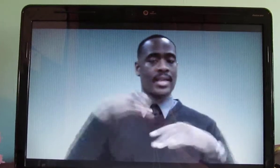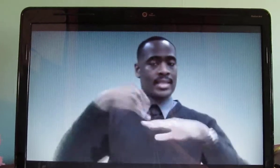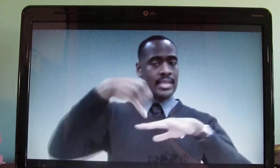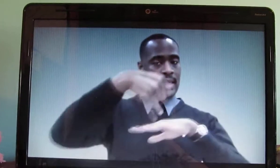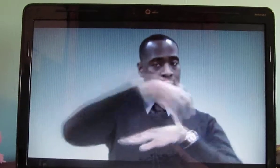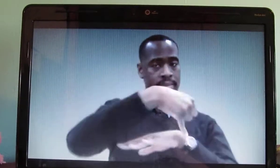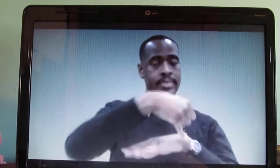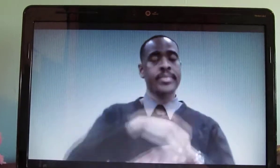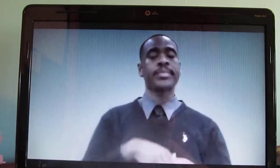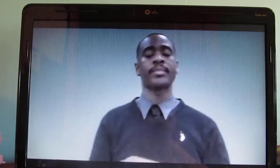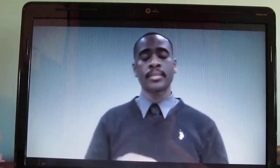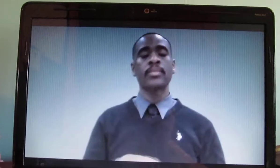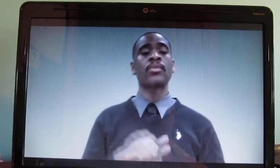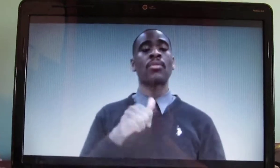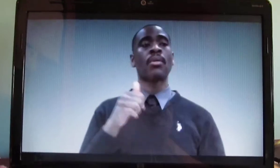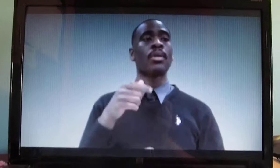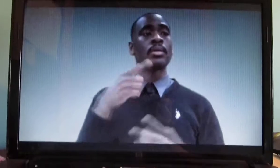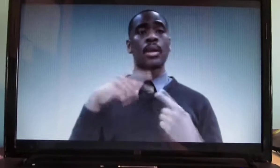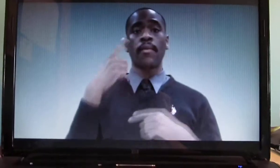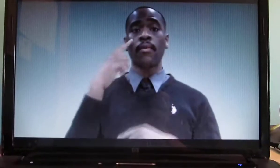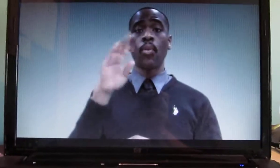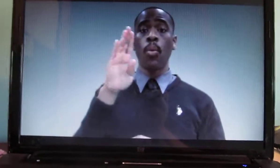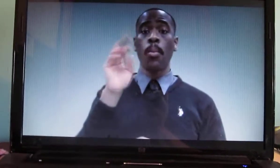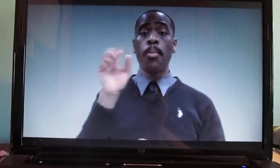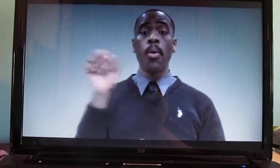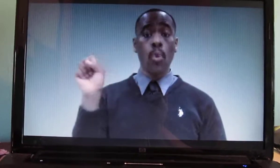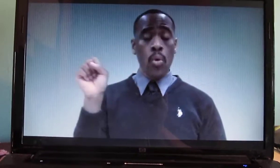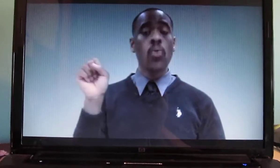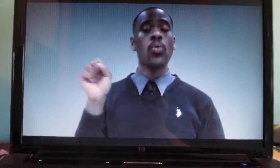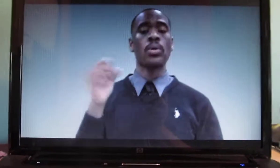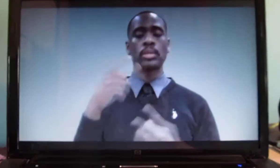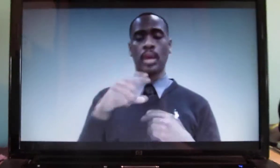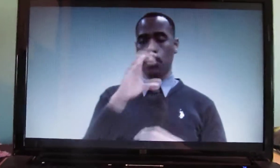science is here on the back of the hand with the pinky.